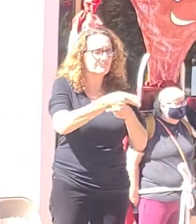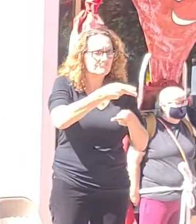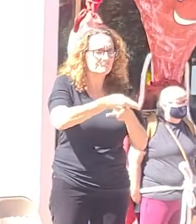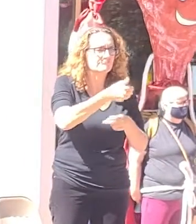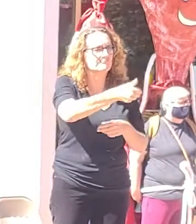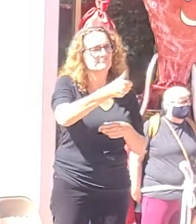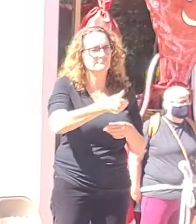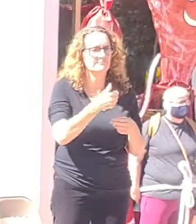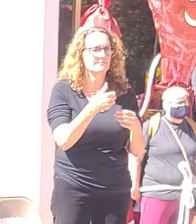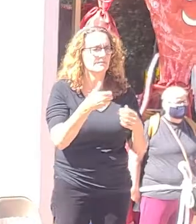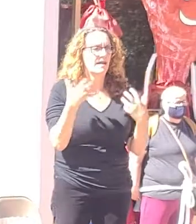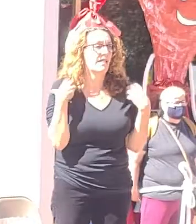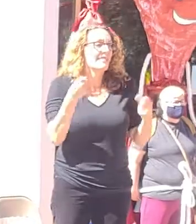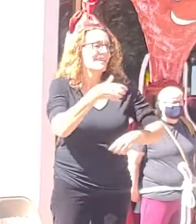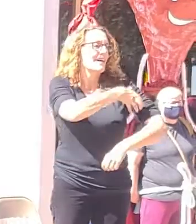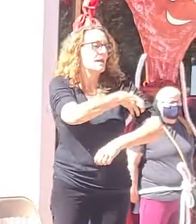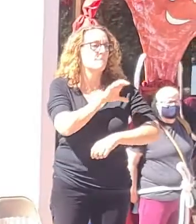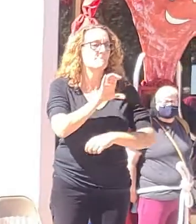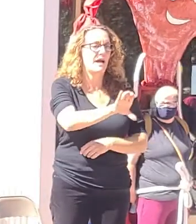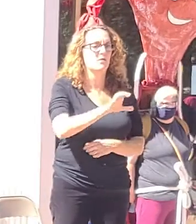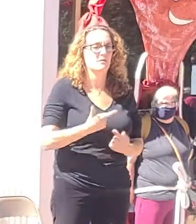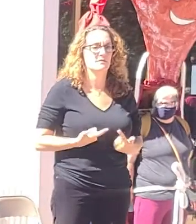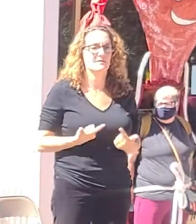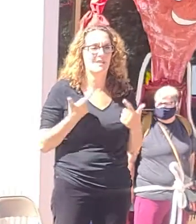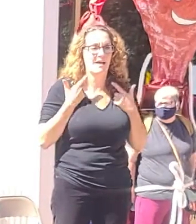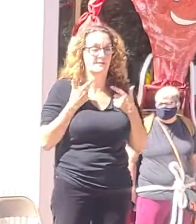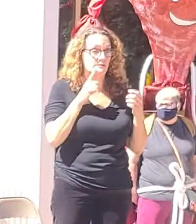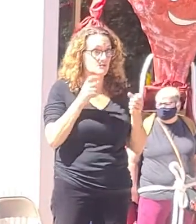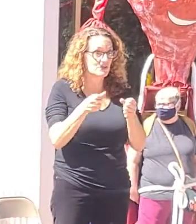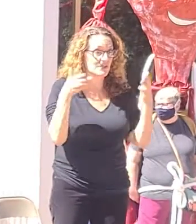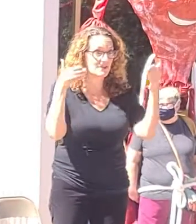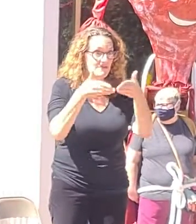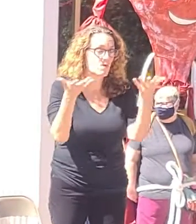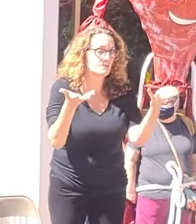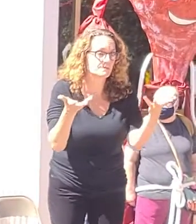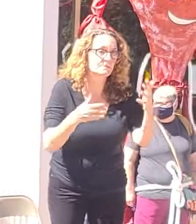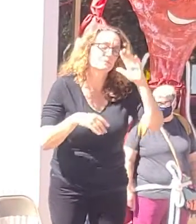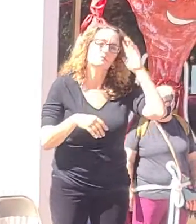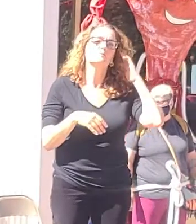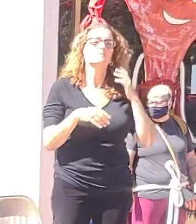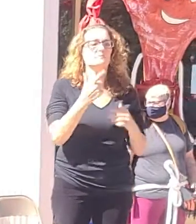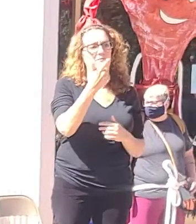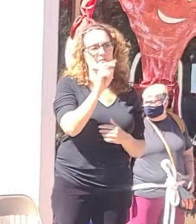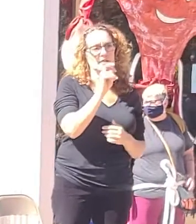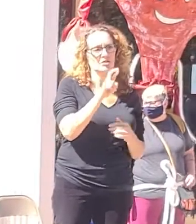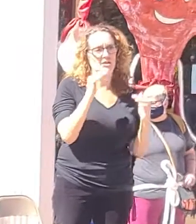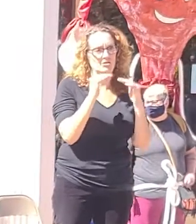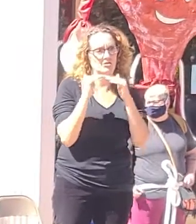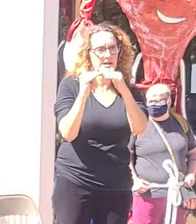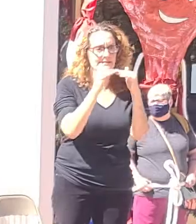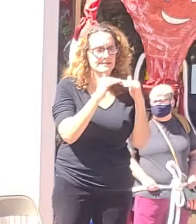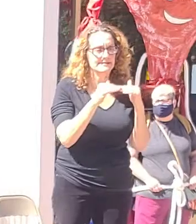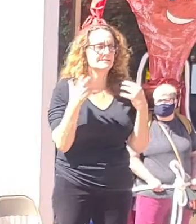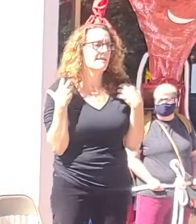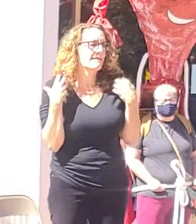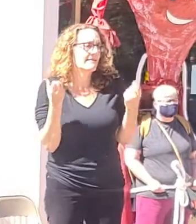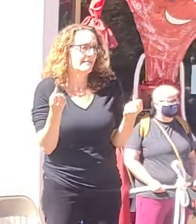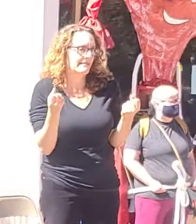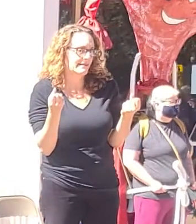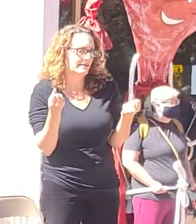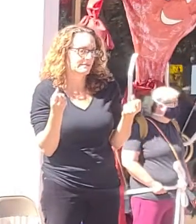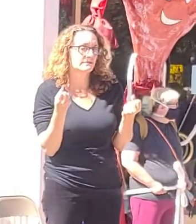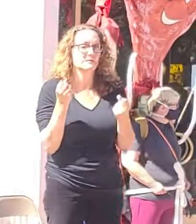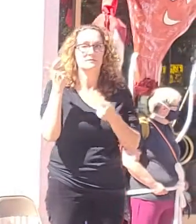empowered lives. Our strategic focus is primarily on gender justice and healing. We also do